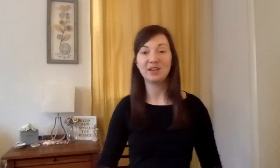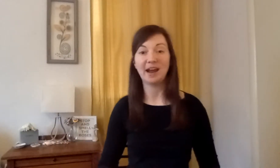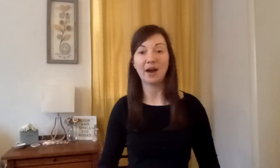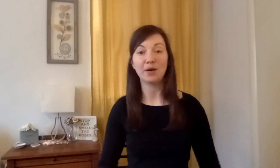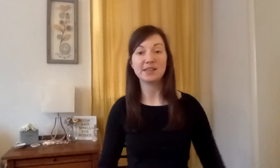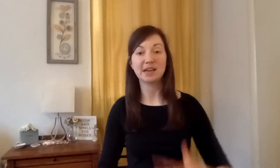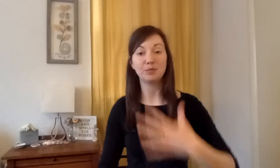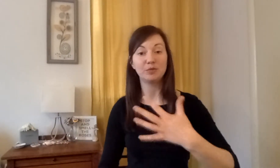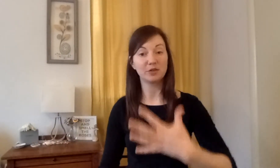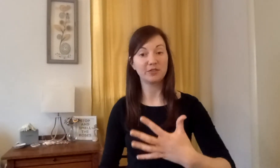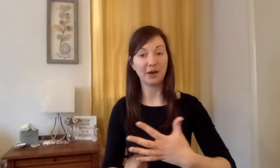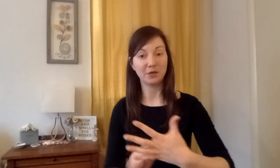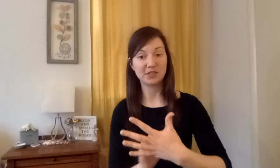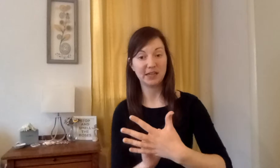Now it's time for fountain.